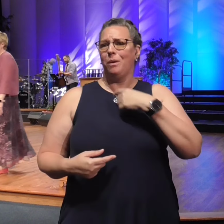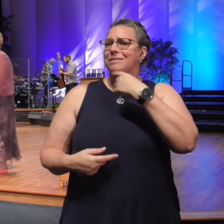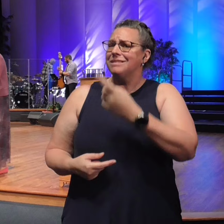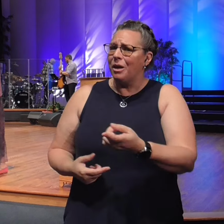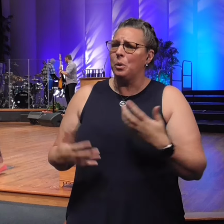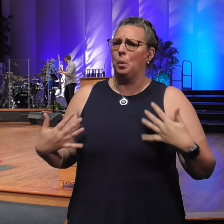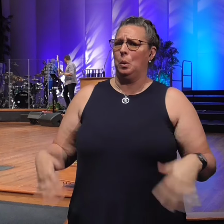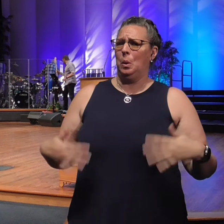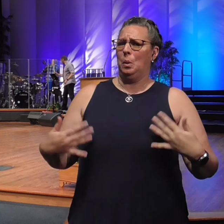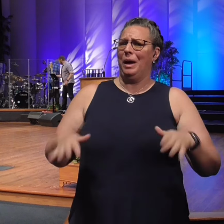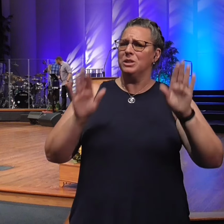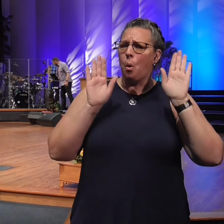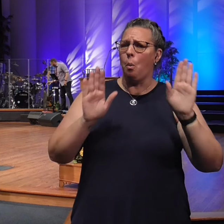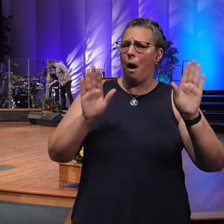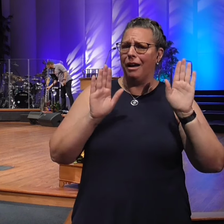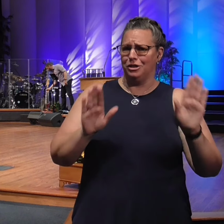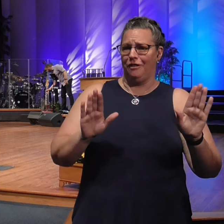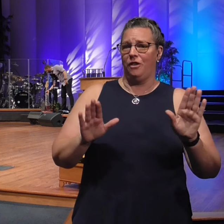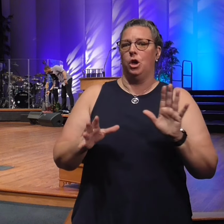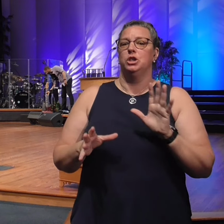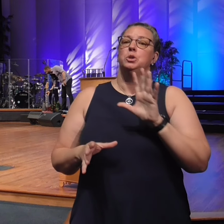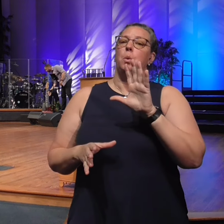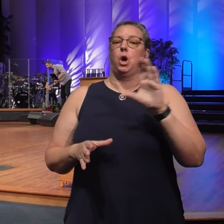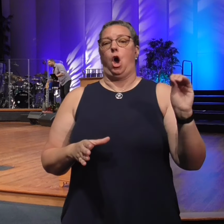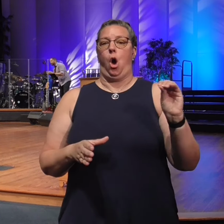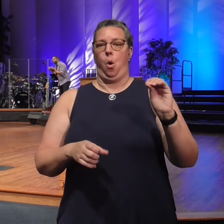co-create these services with Laura Berman.